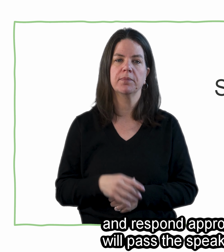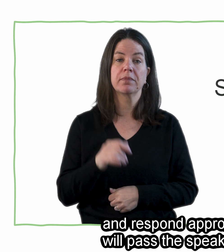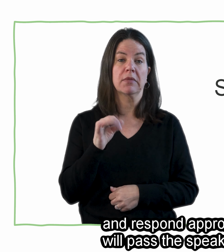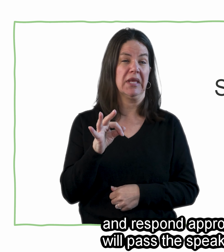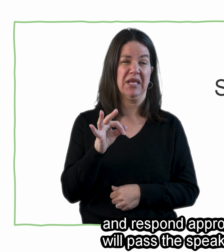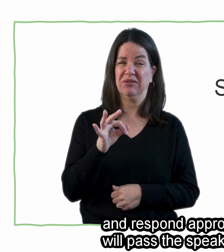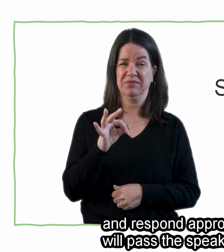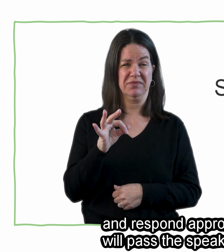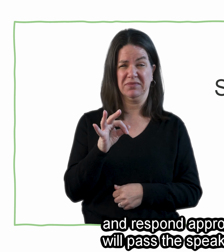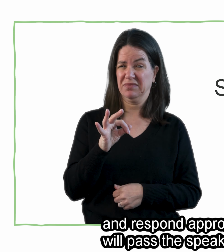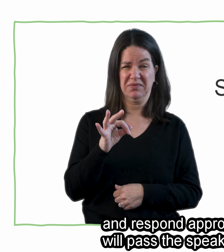the speaking test.